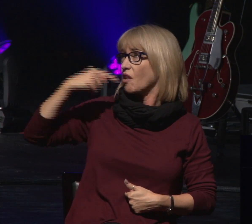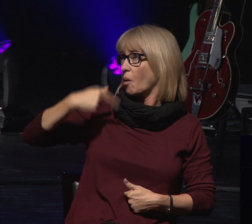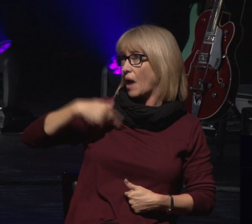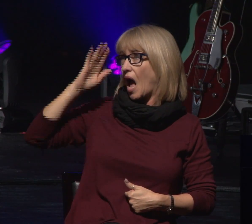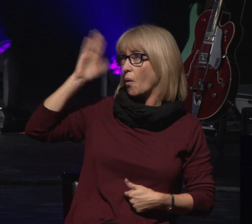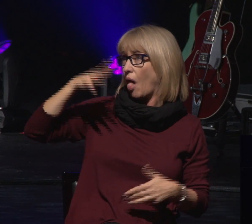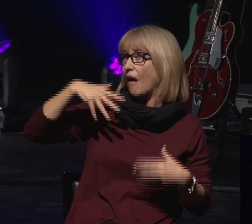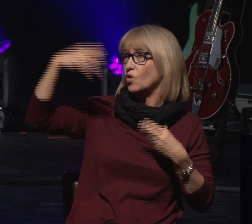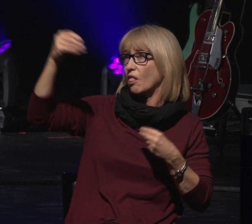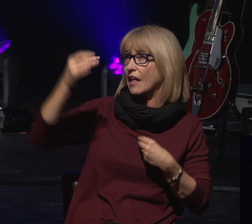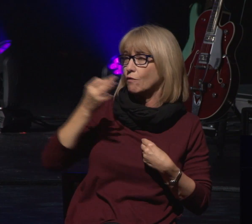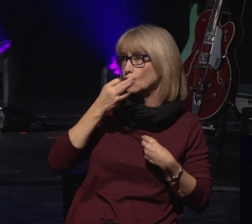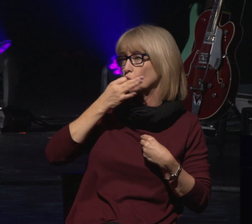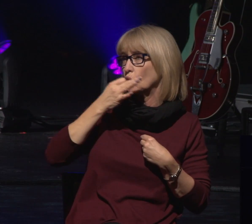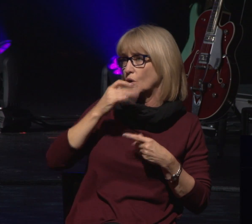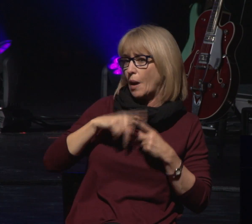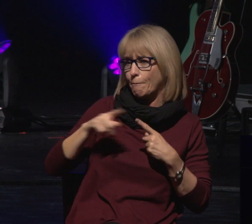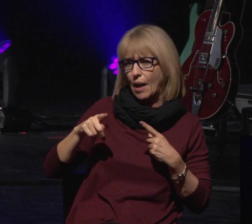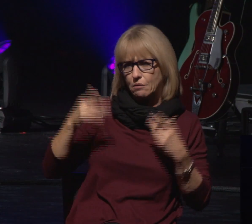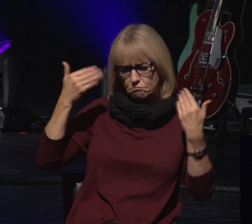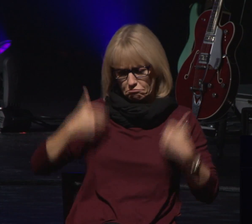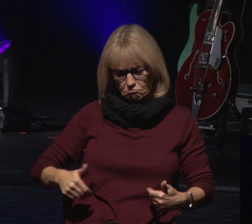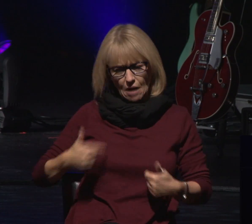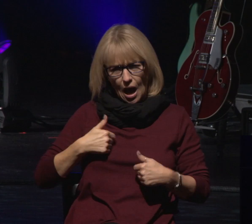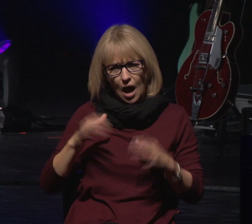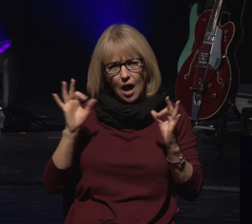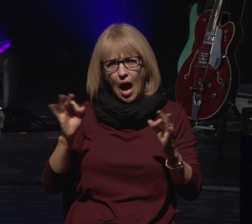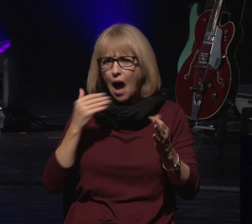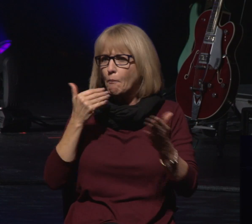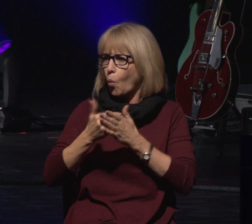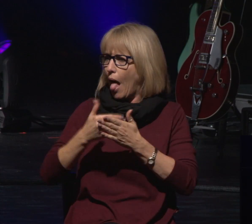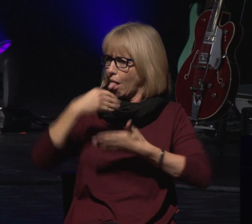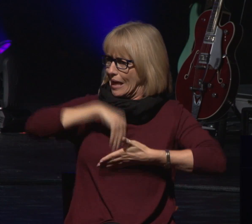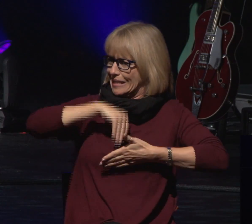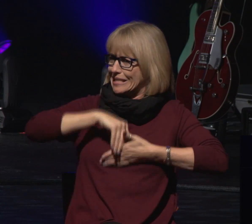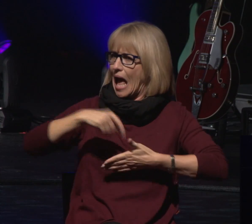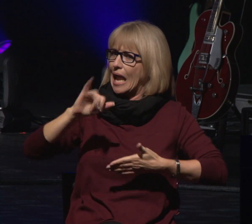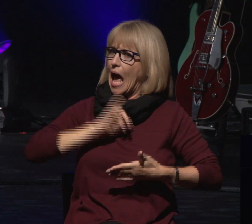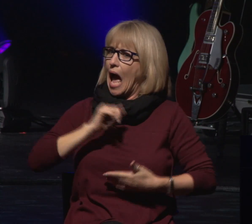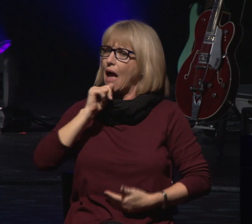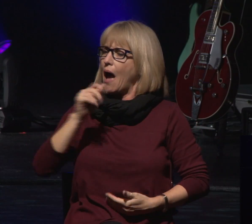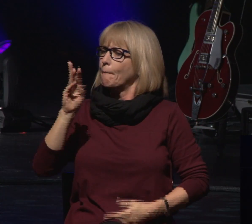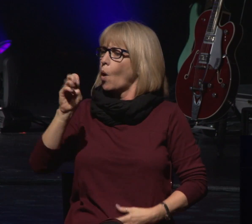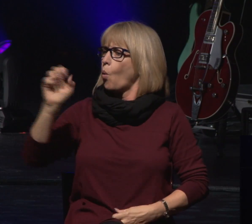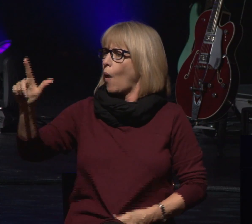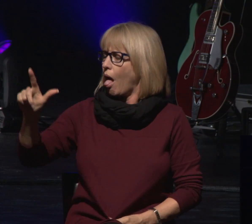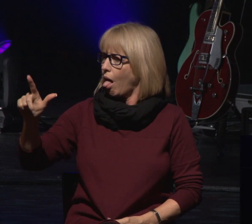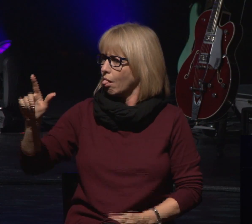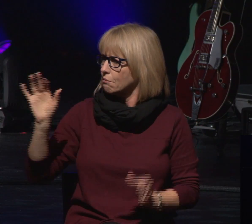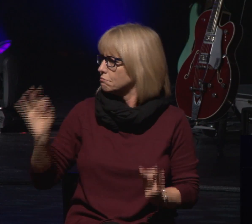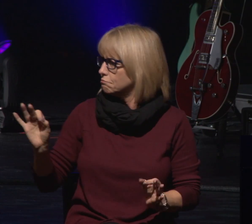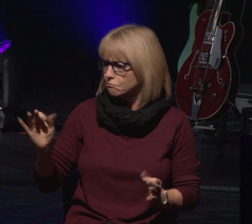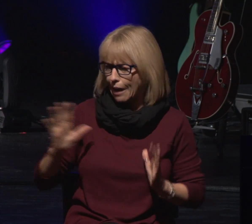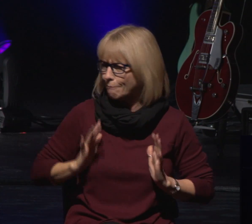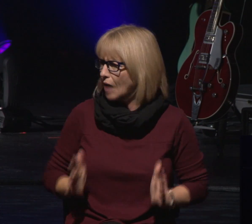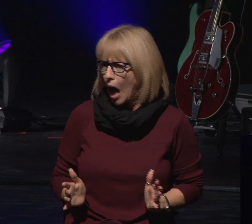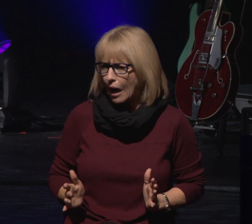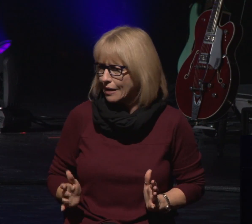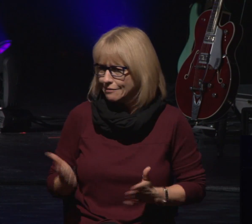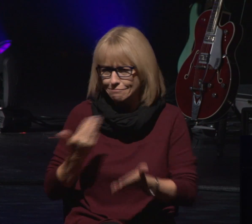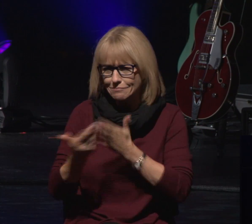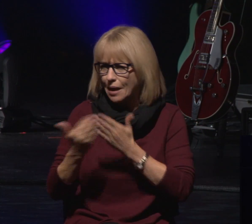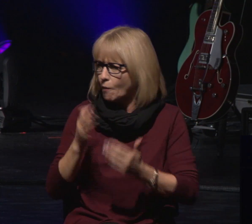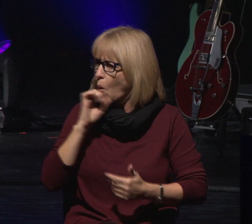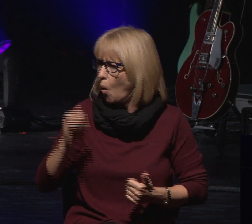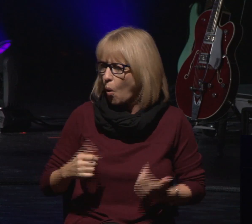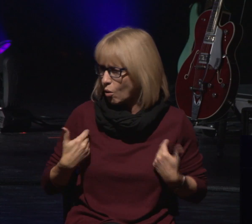John Quincy Adams, he's well, sir, very well. He was able to live with purpose. He was able